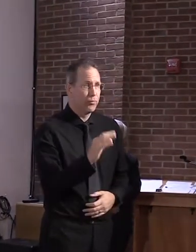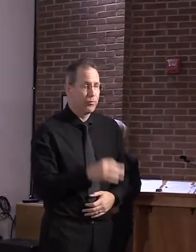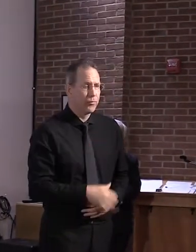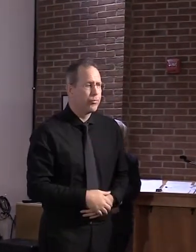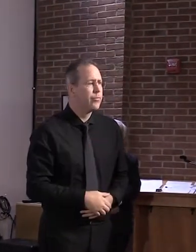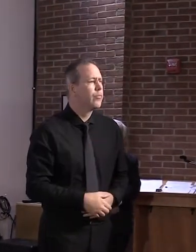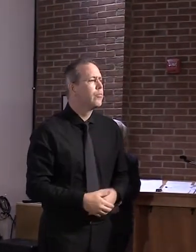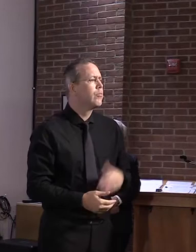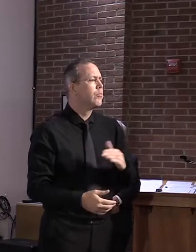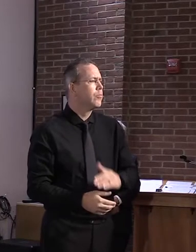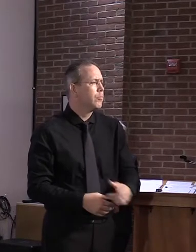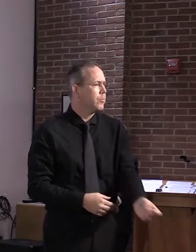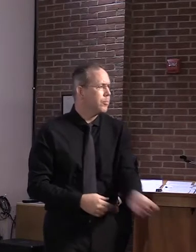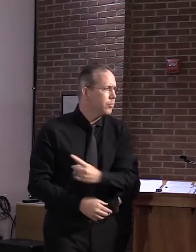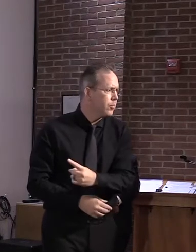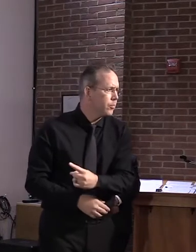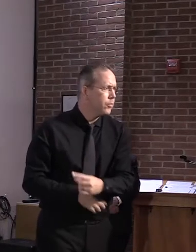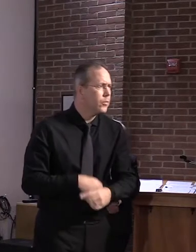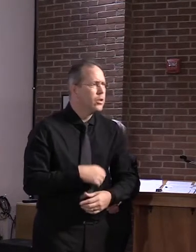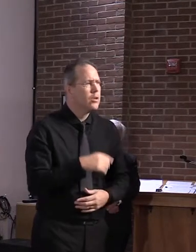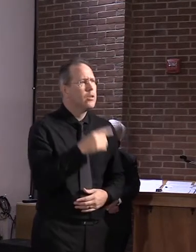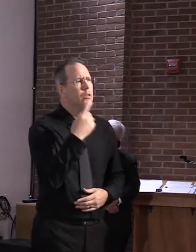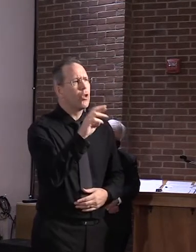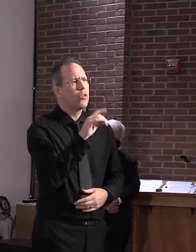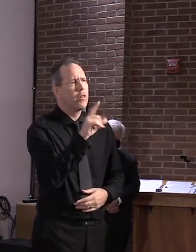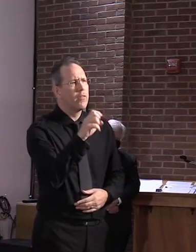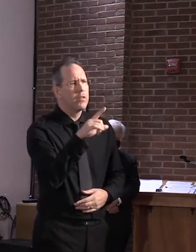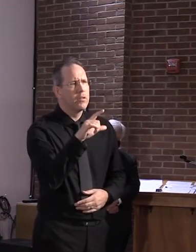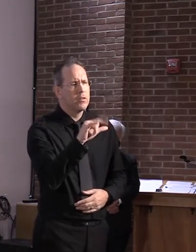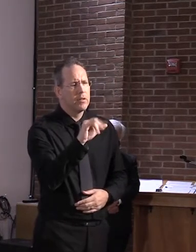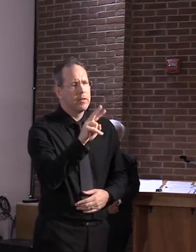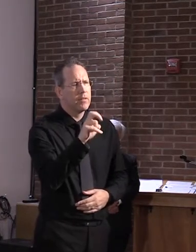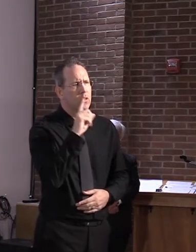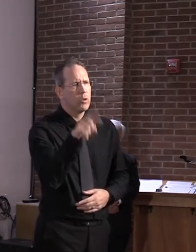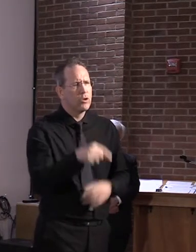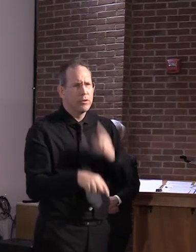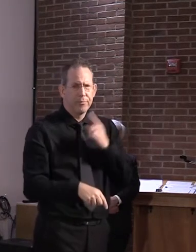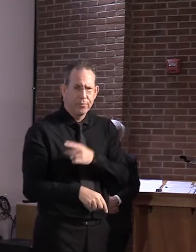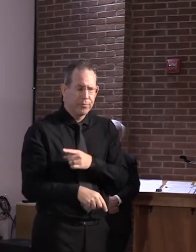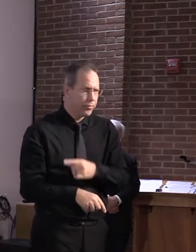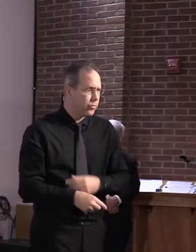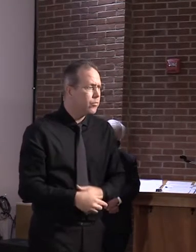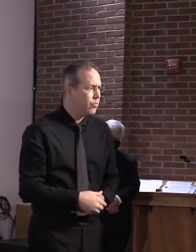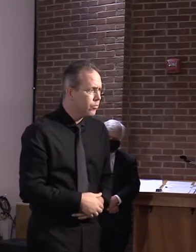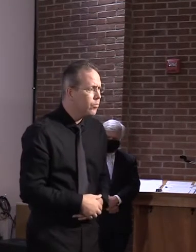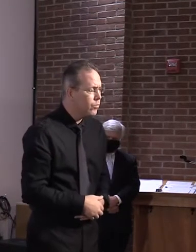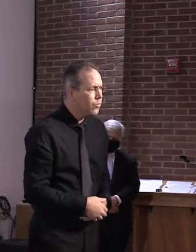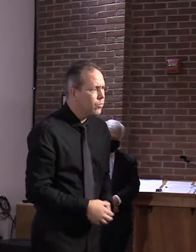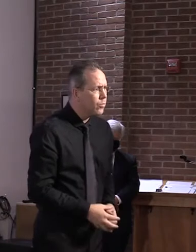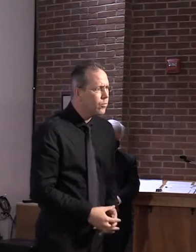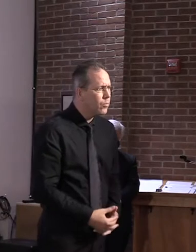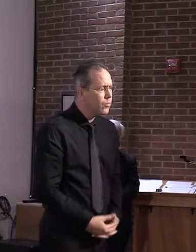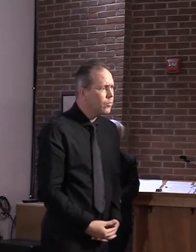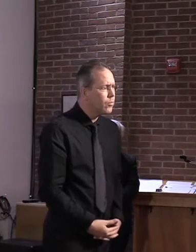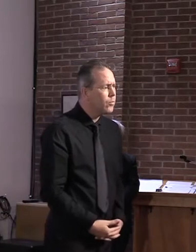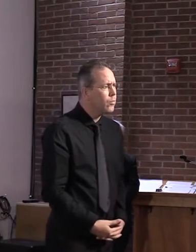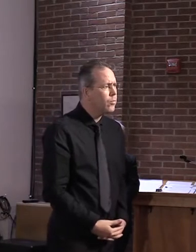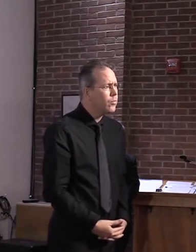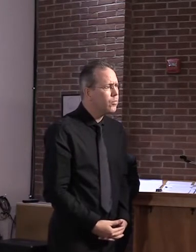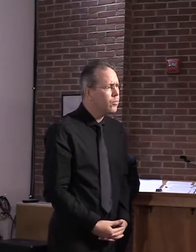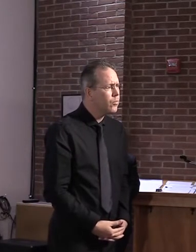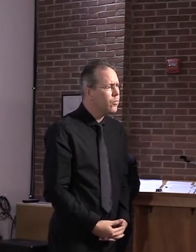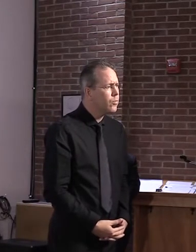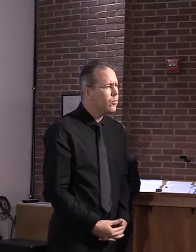Doctor, I was wondering if you could speak to whether you feel as though the huge